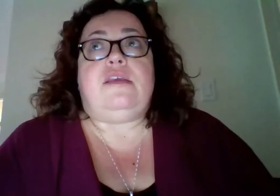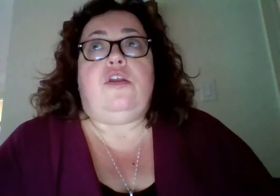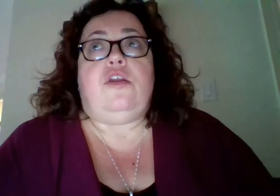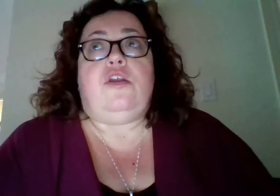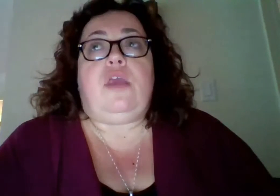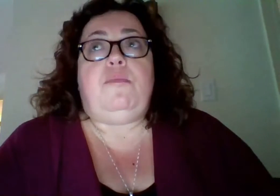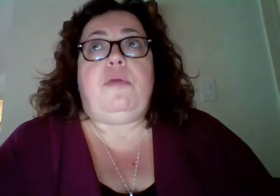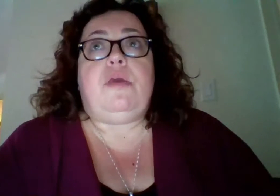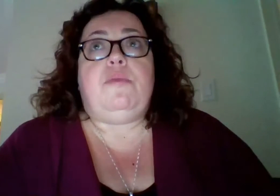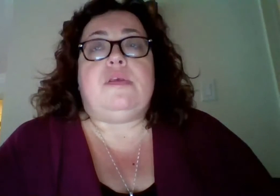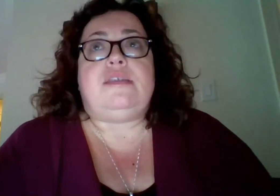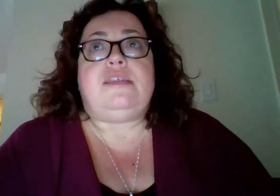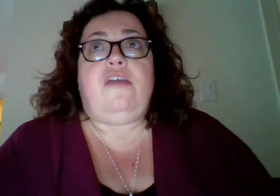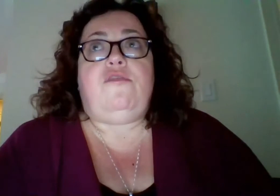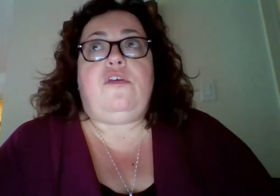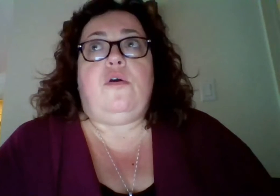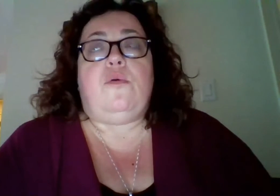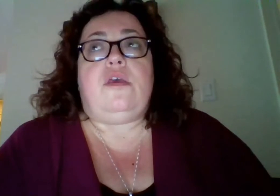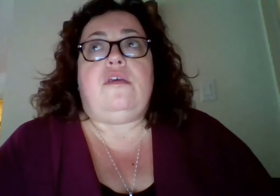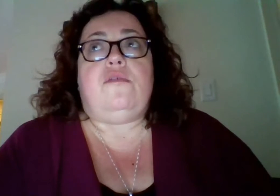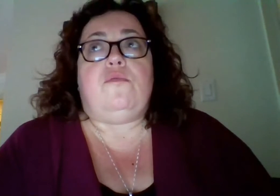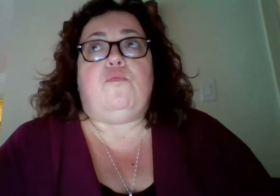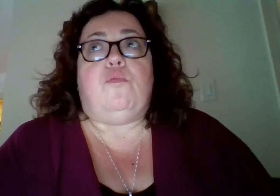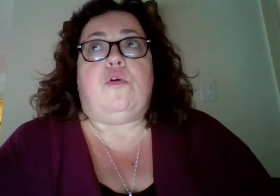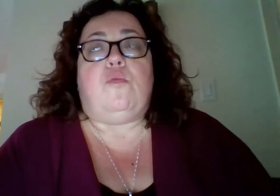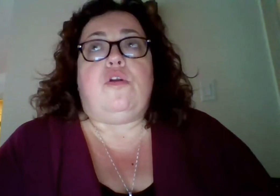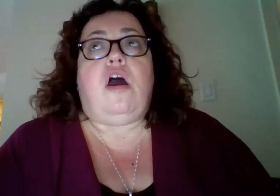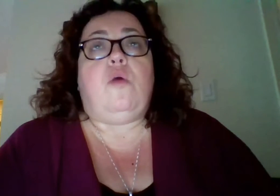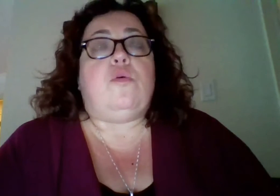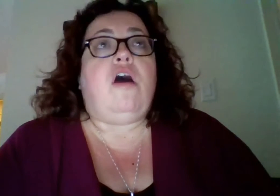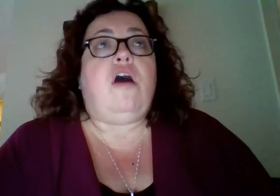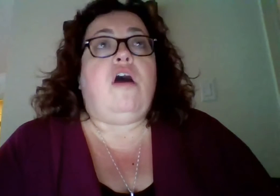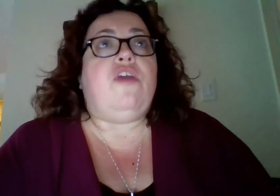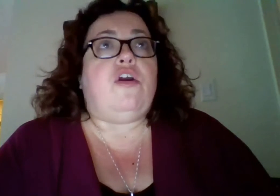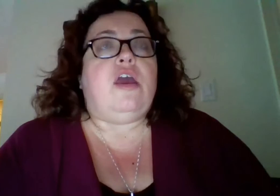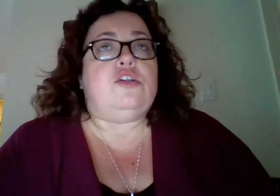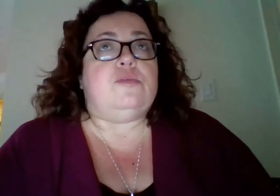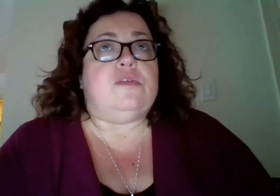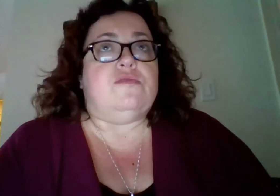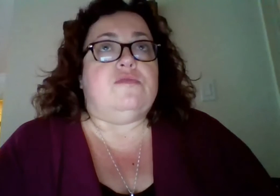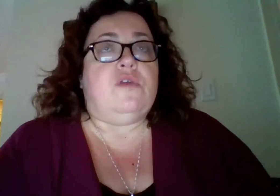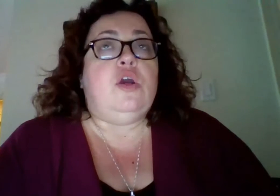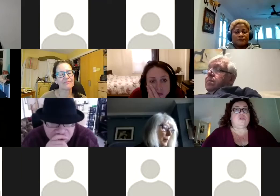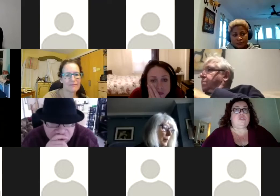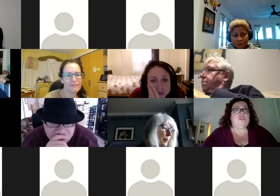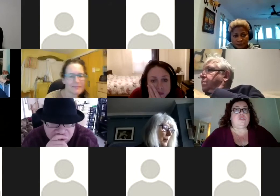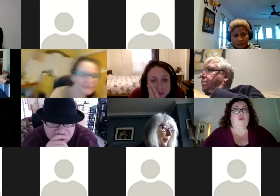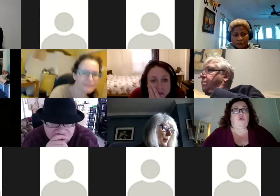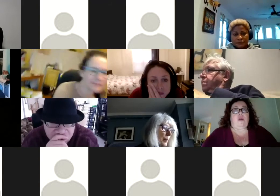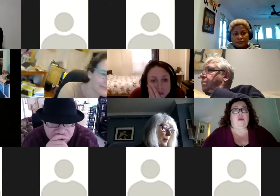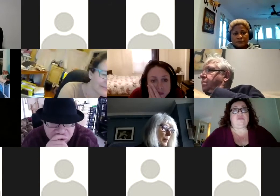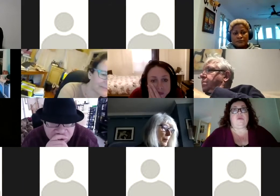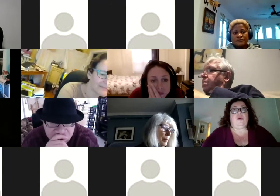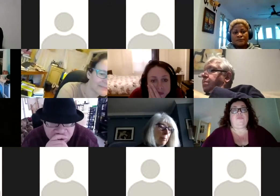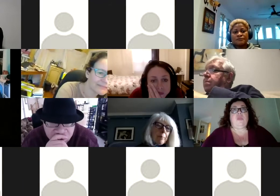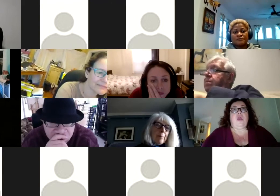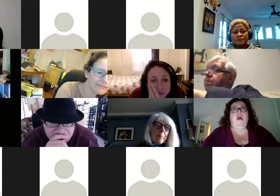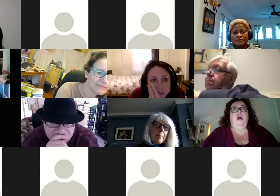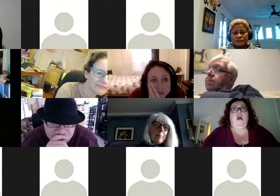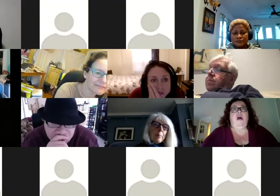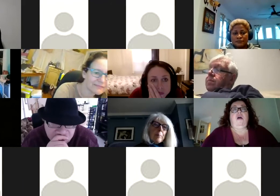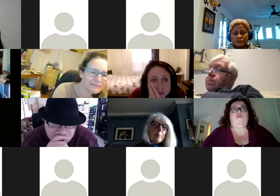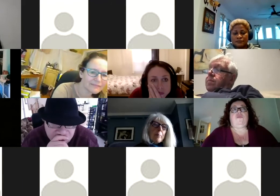and, safe, we're not there yet in terms of resuming programs.